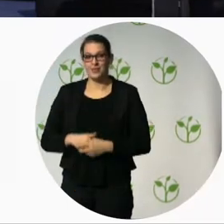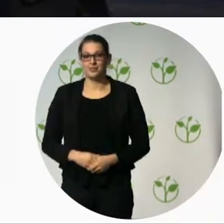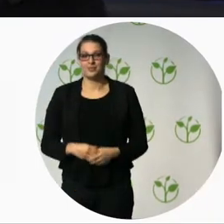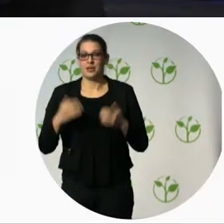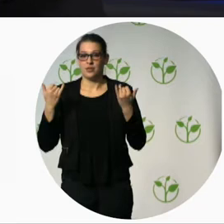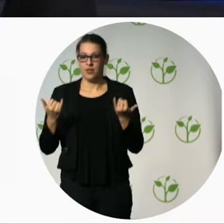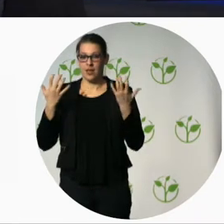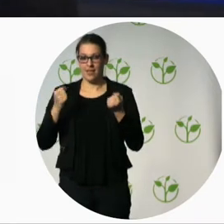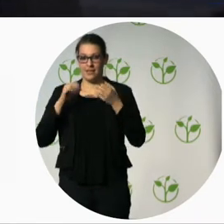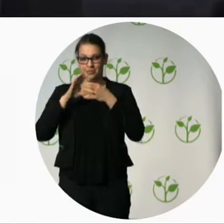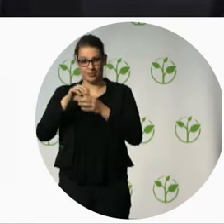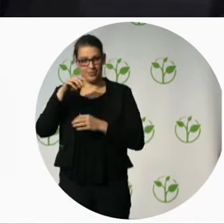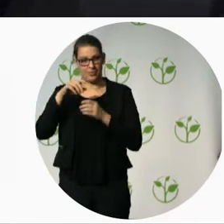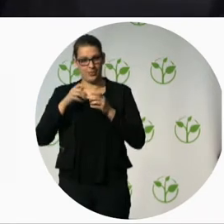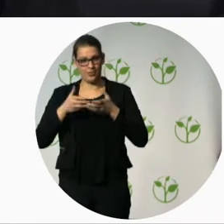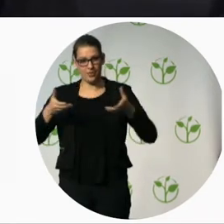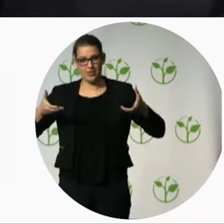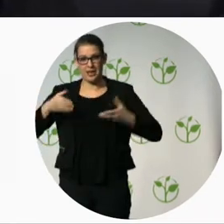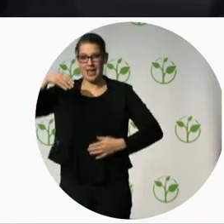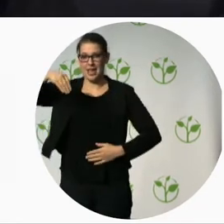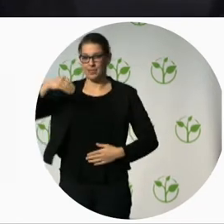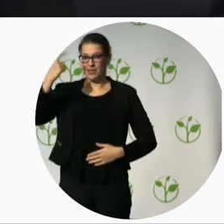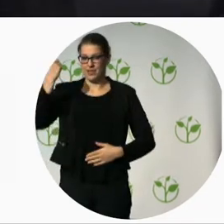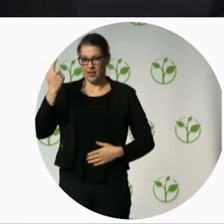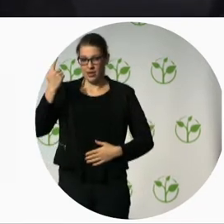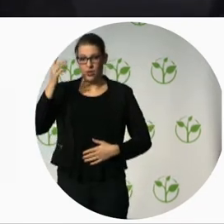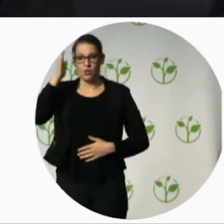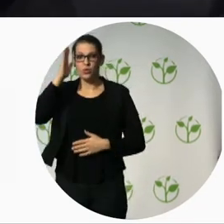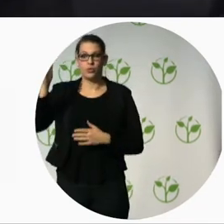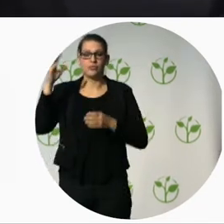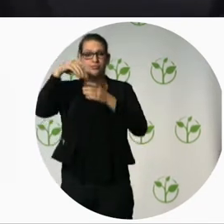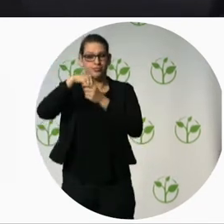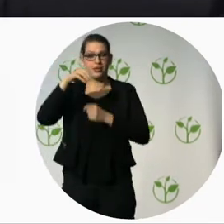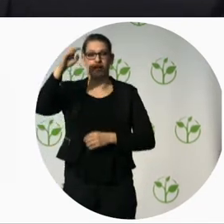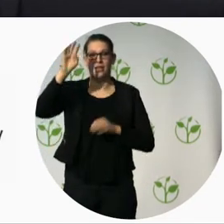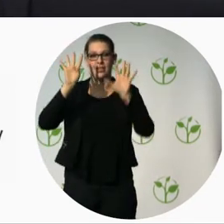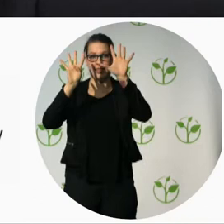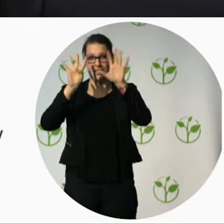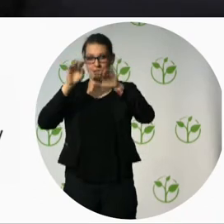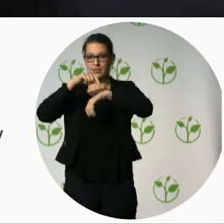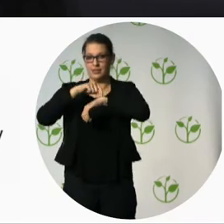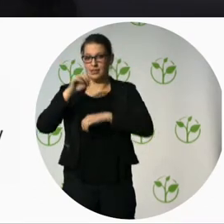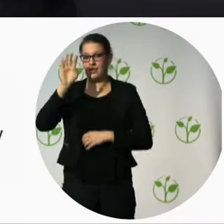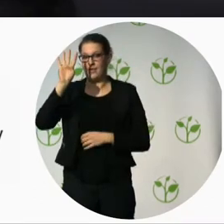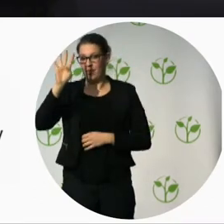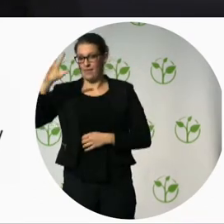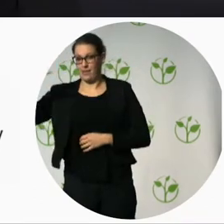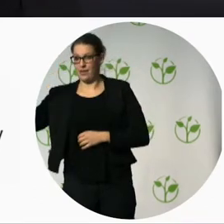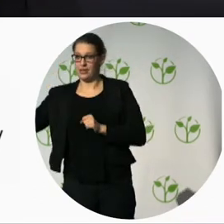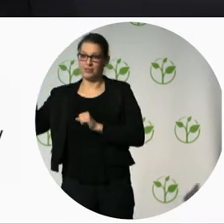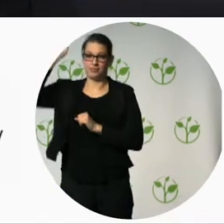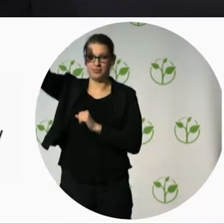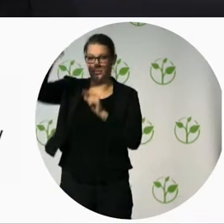at 9:40. So if you want to follow up, you'll be there in that room. So thank you very, very much for opening for us this morning. Our second speaker